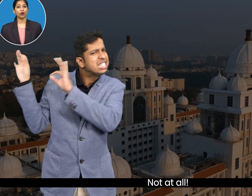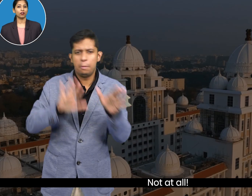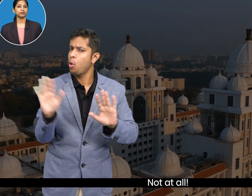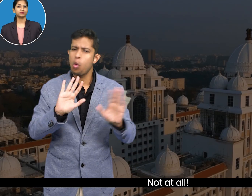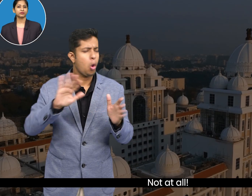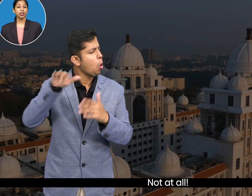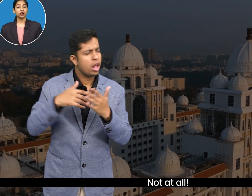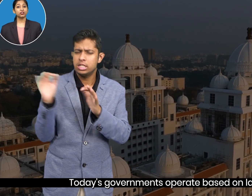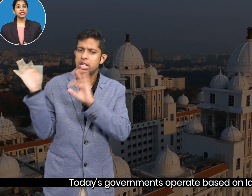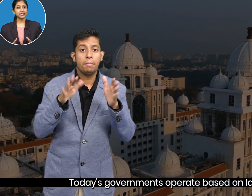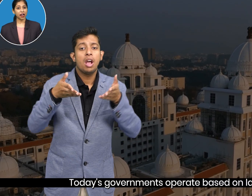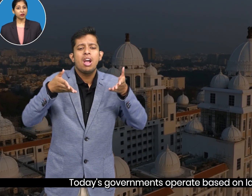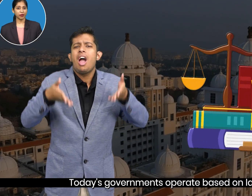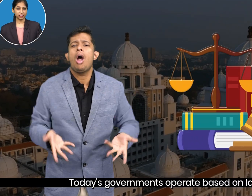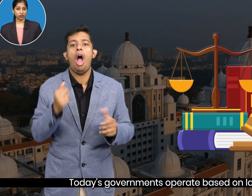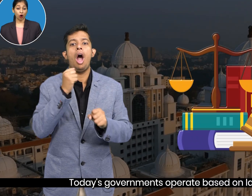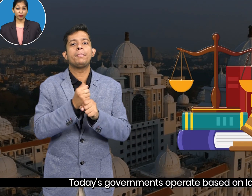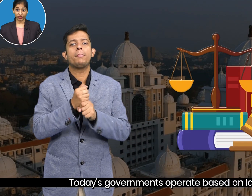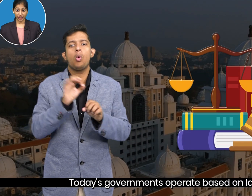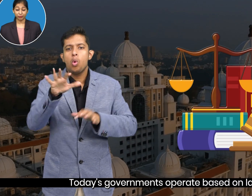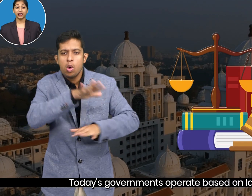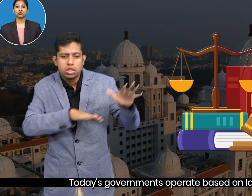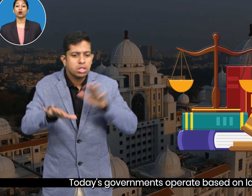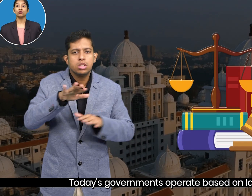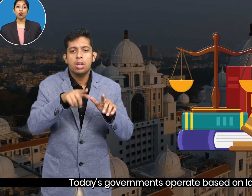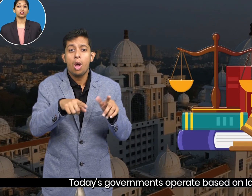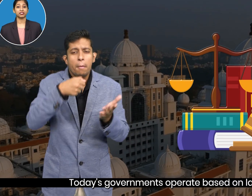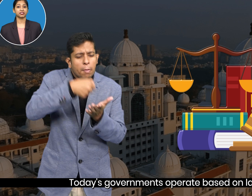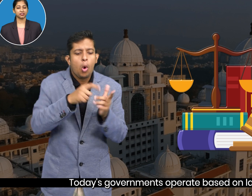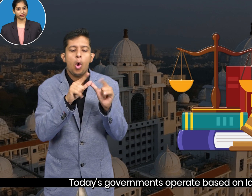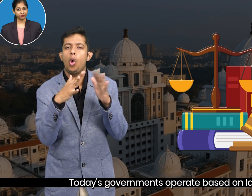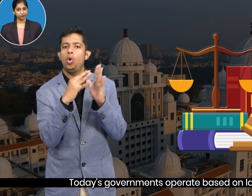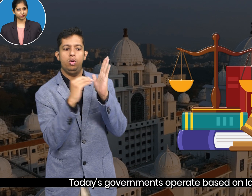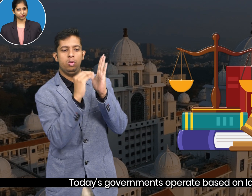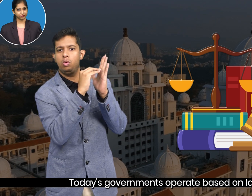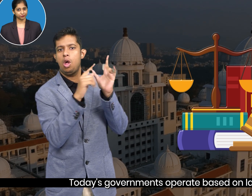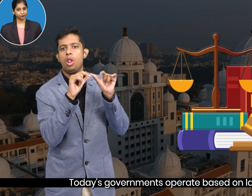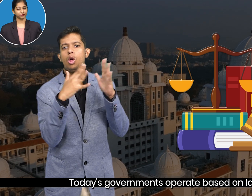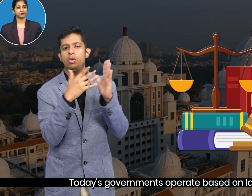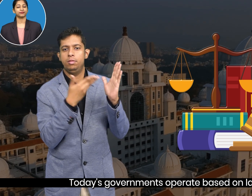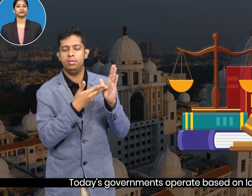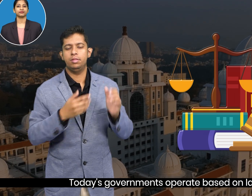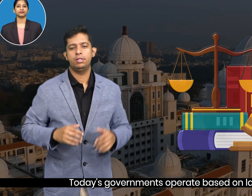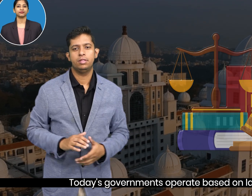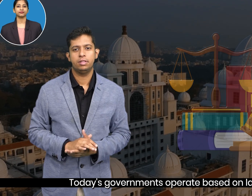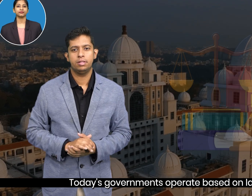Not at all. Today's governments operate based on laws.